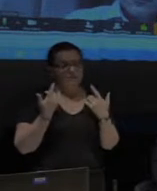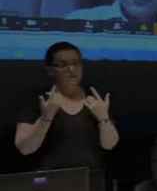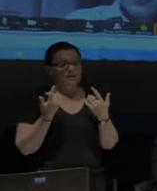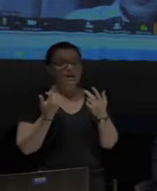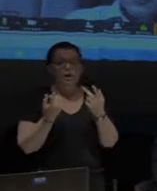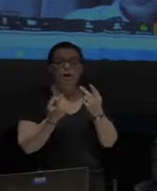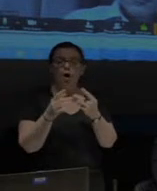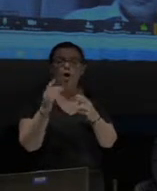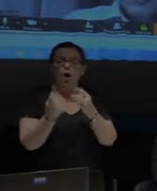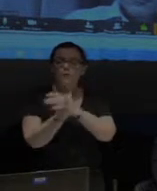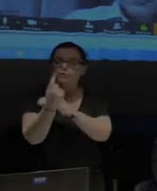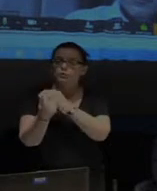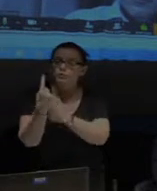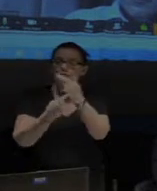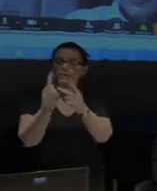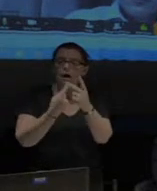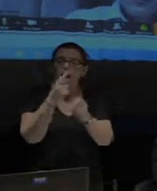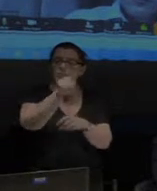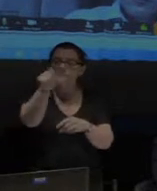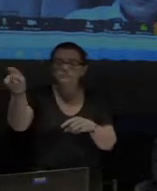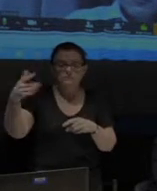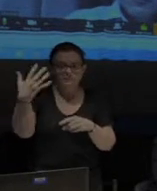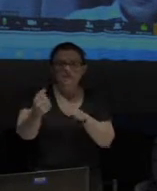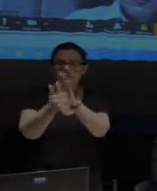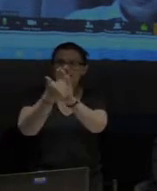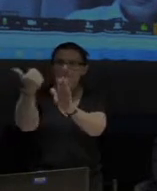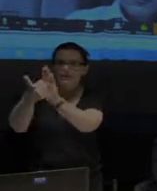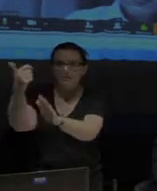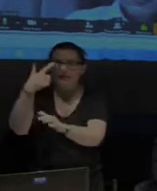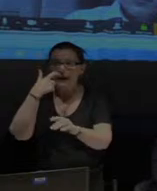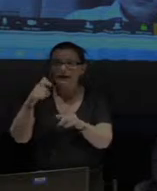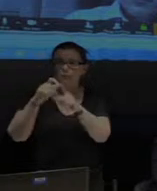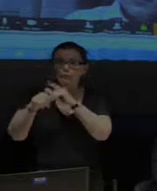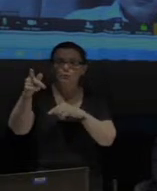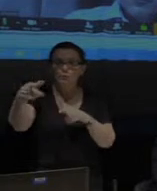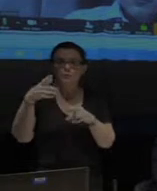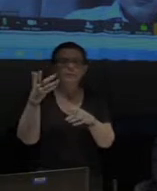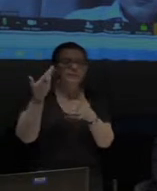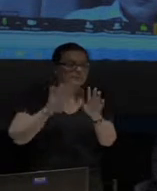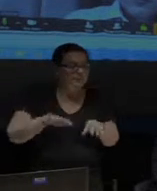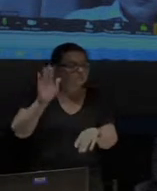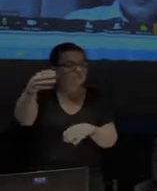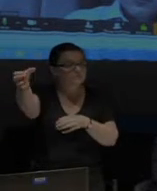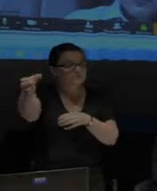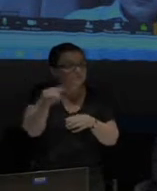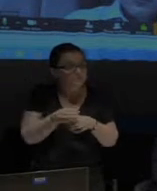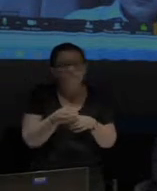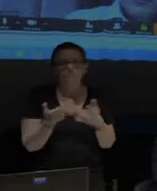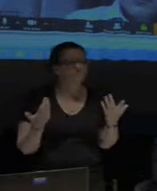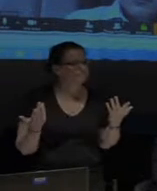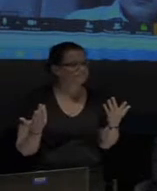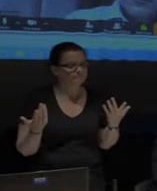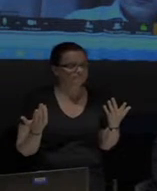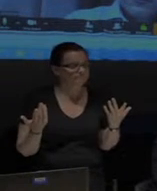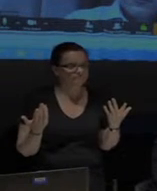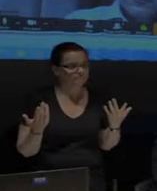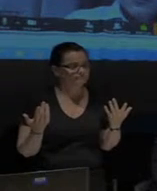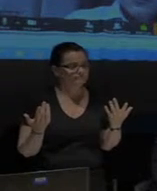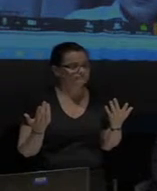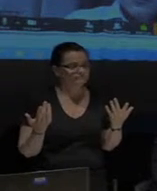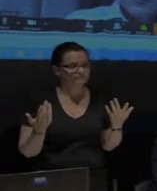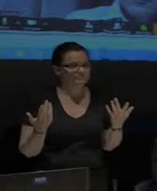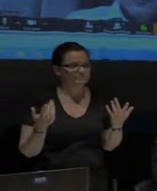people in the organization who felt that, who probably had skills to do this and were in a position to move on to do this. There was no chance for